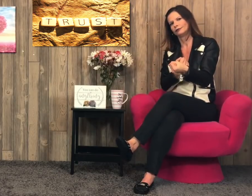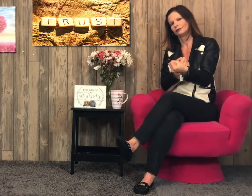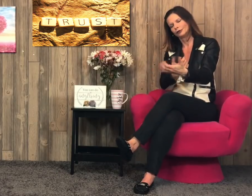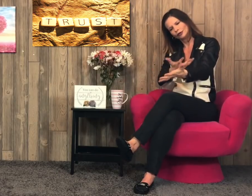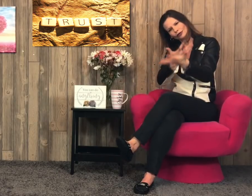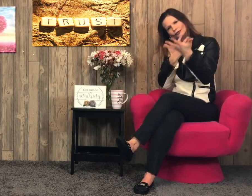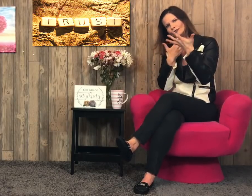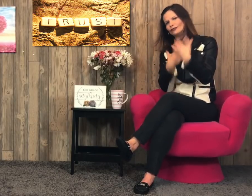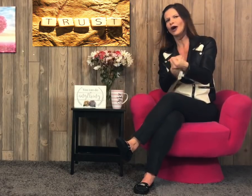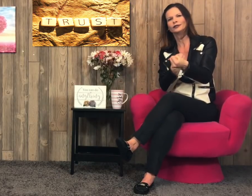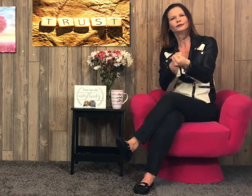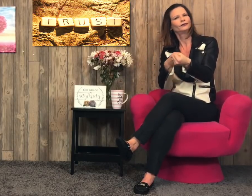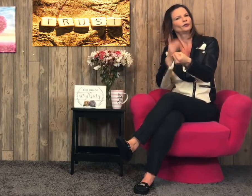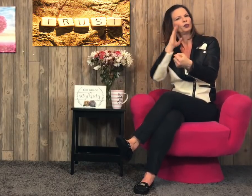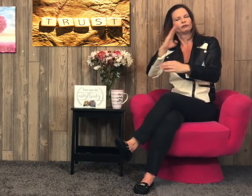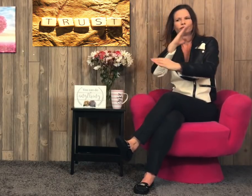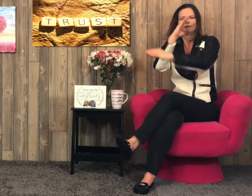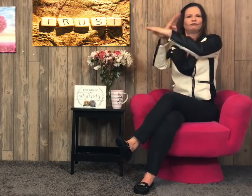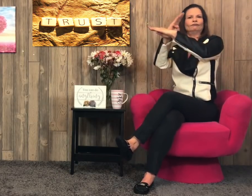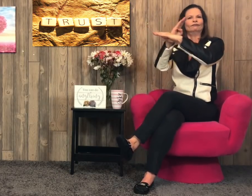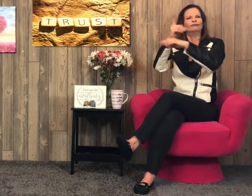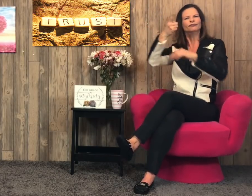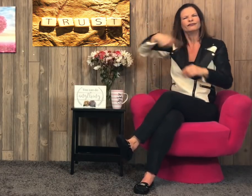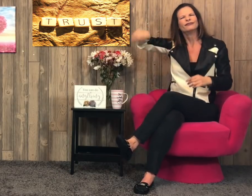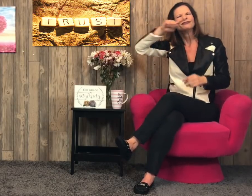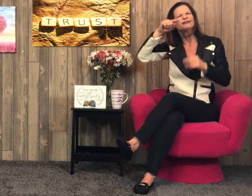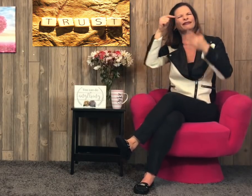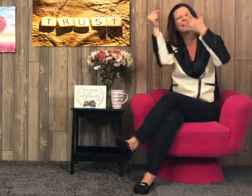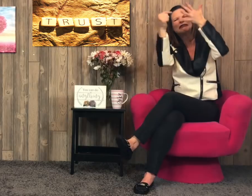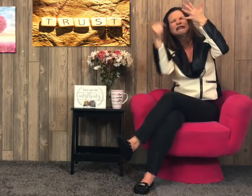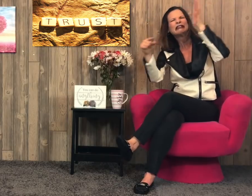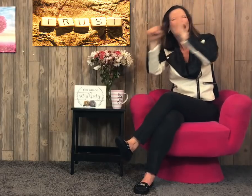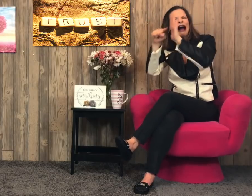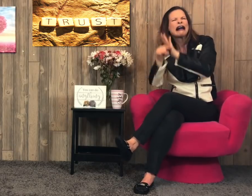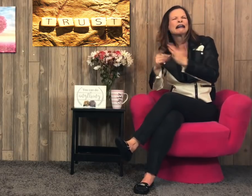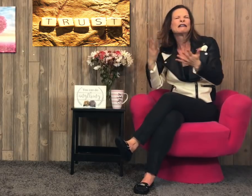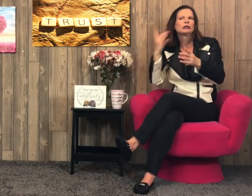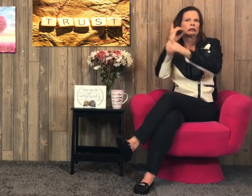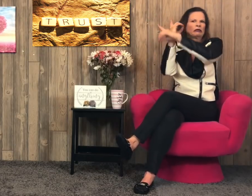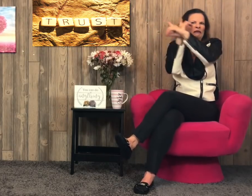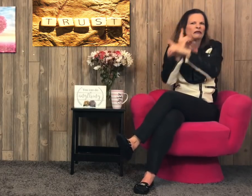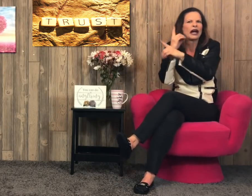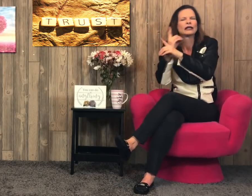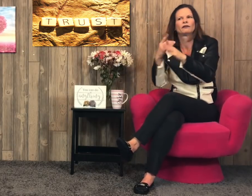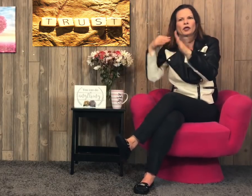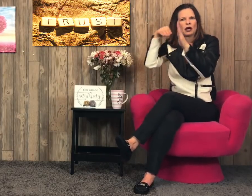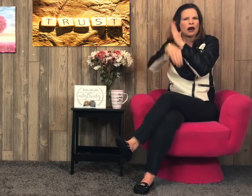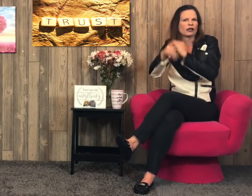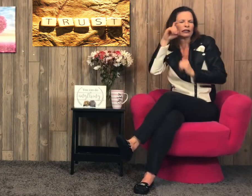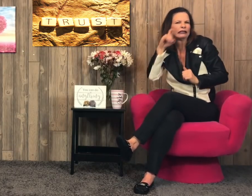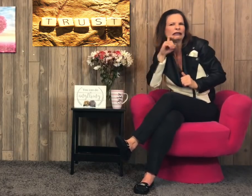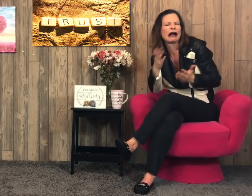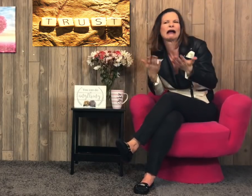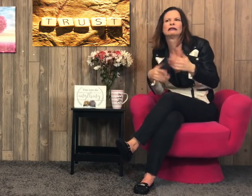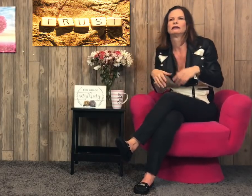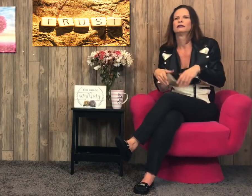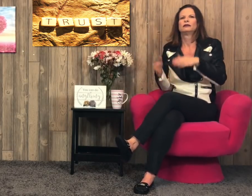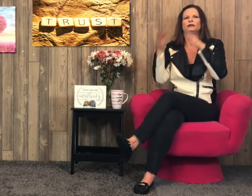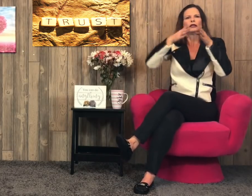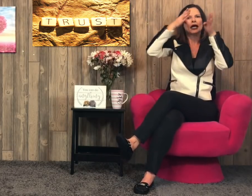relationship, it tends to be trust. Only trust can prevent all the ways I've mentioned already. The defensive partner, the